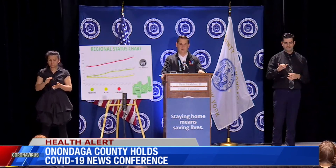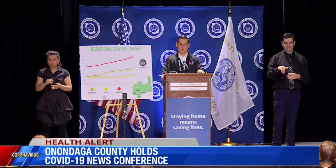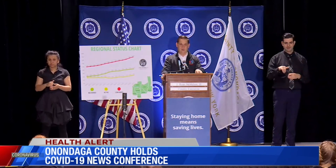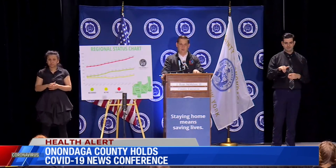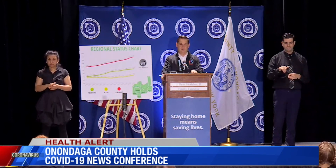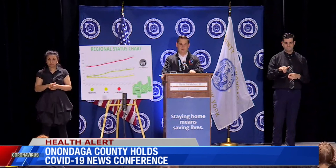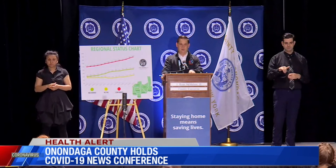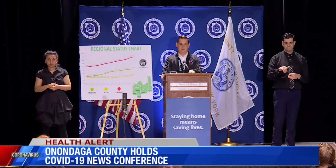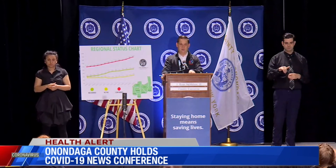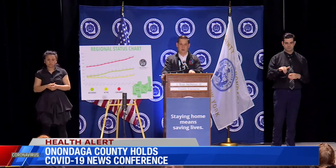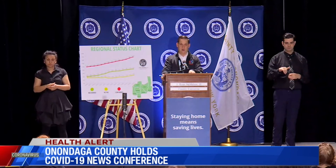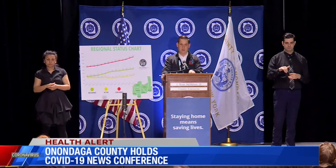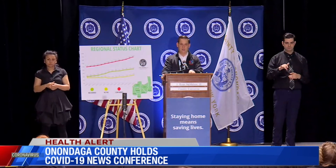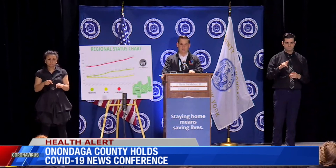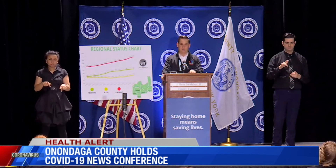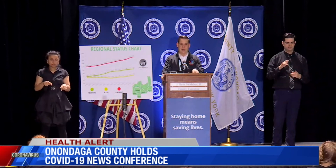3